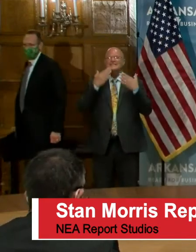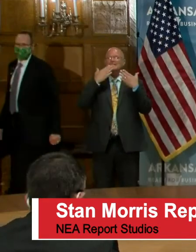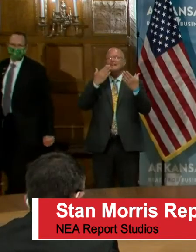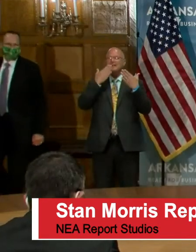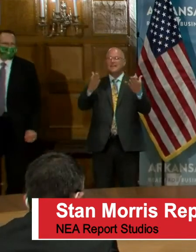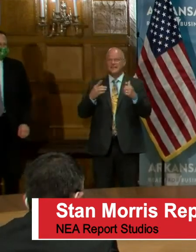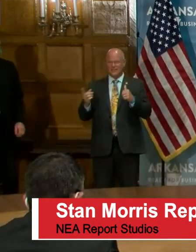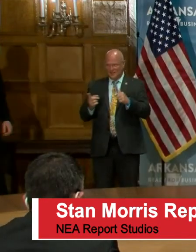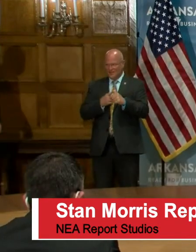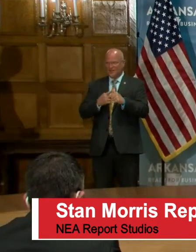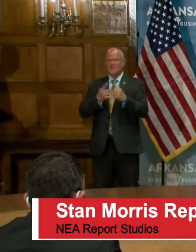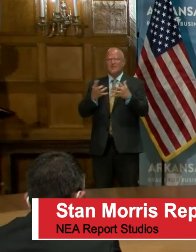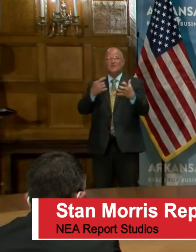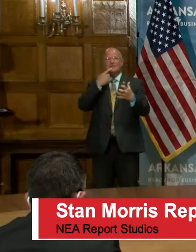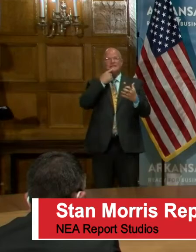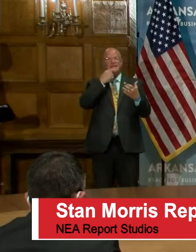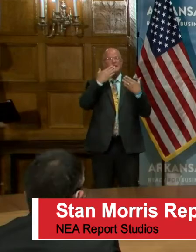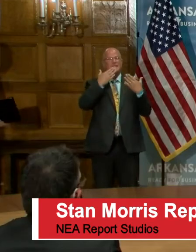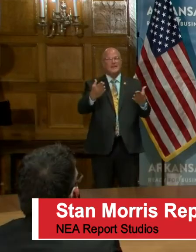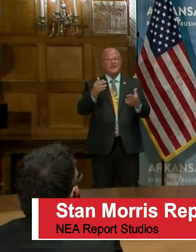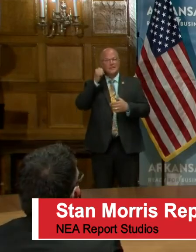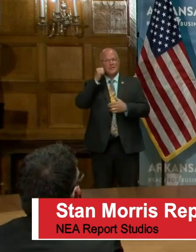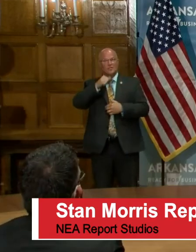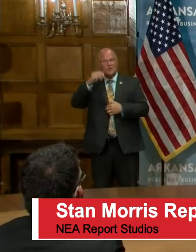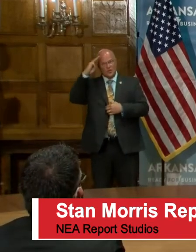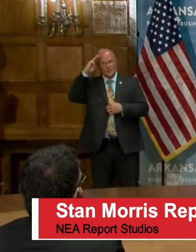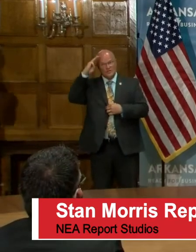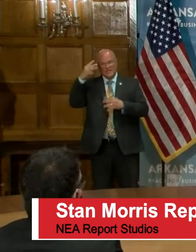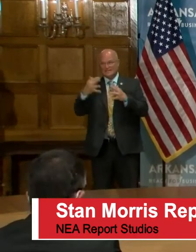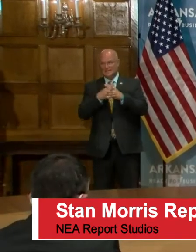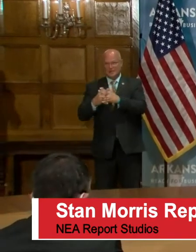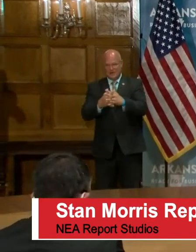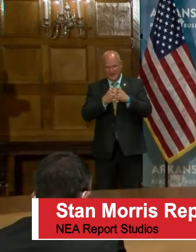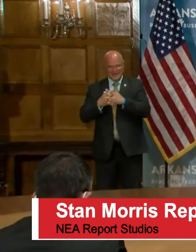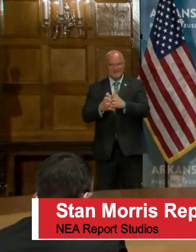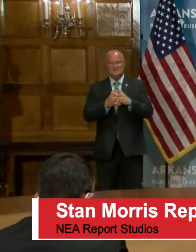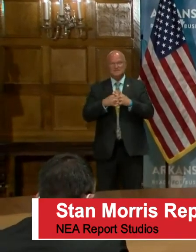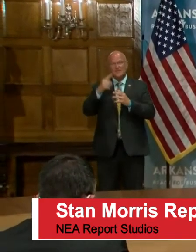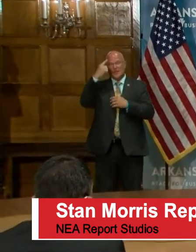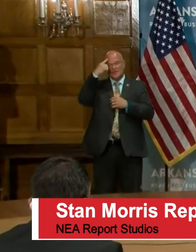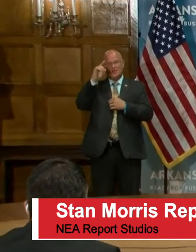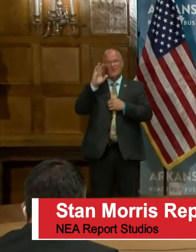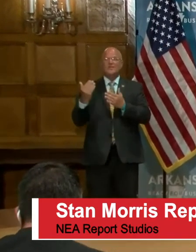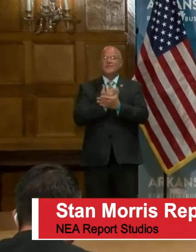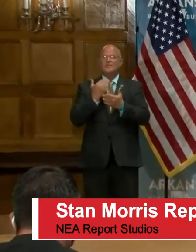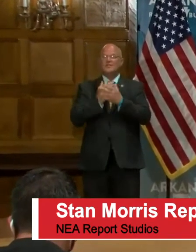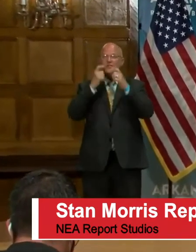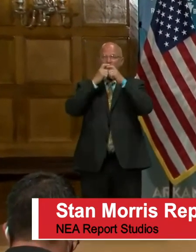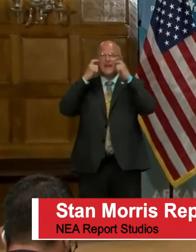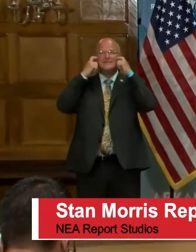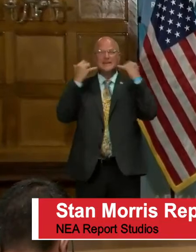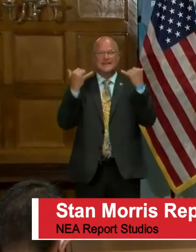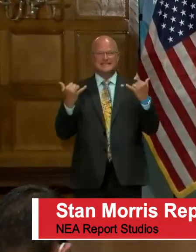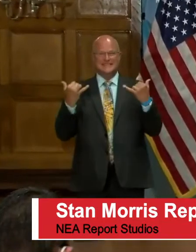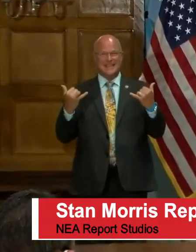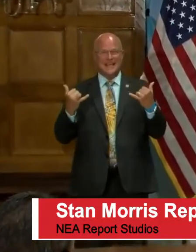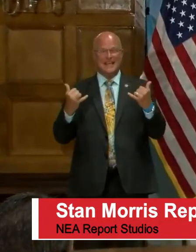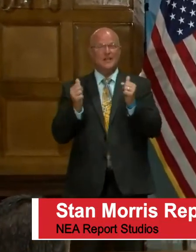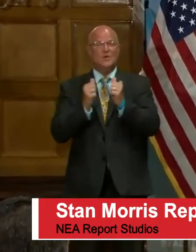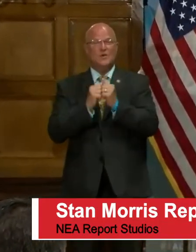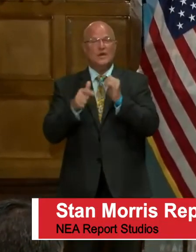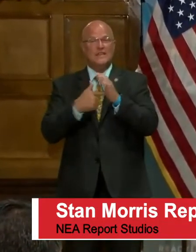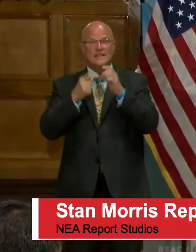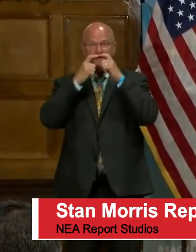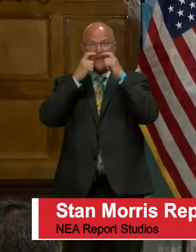Thank you. I first wanted to say thank you to the Girl Scouts of America for their new face masks today. And with